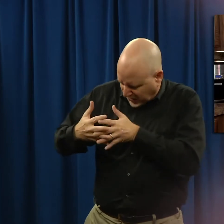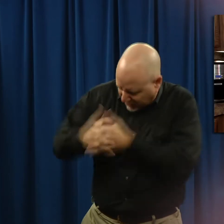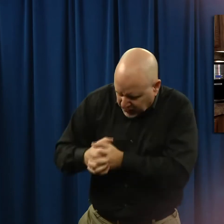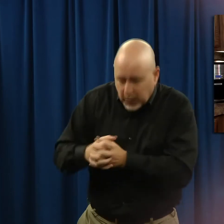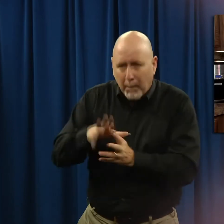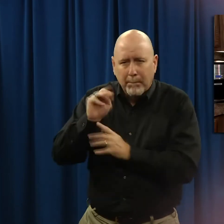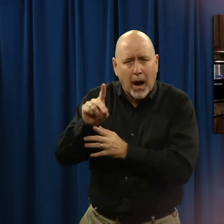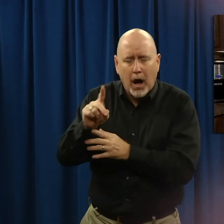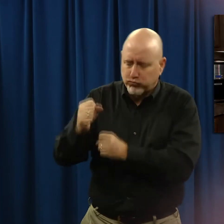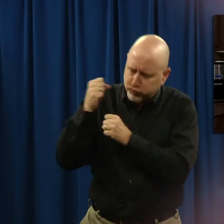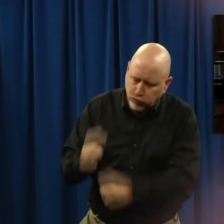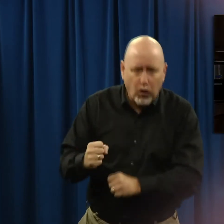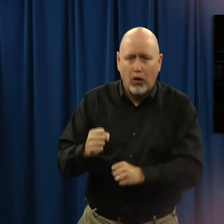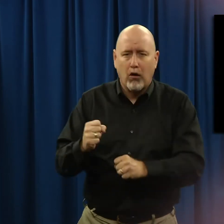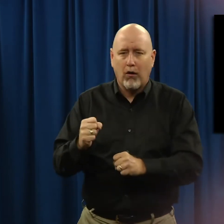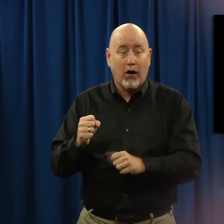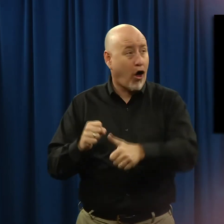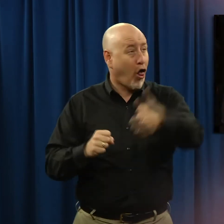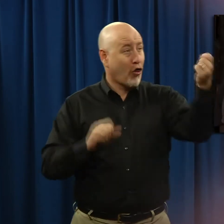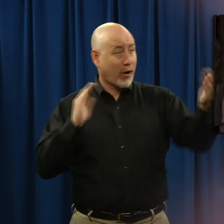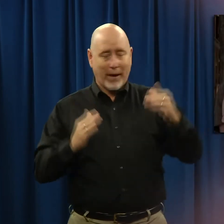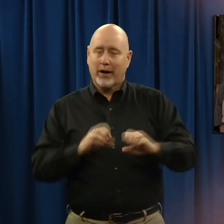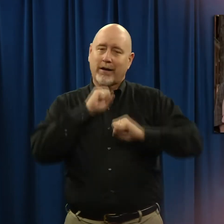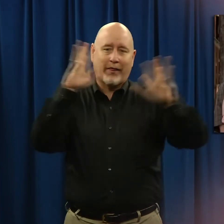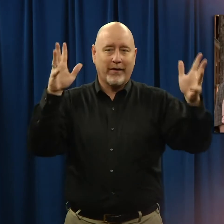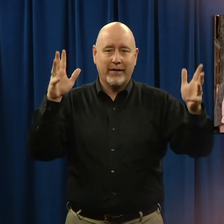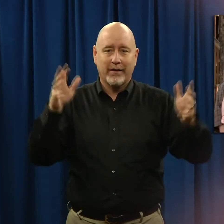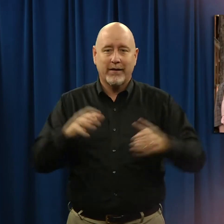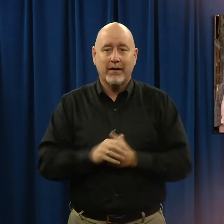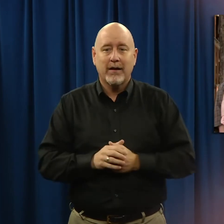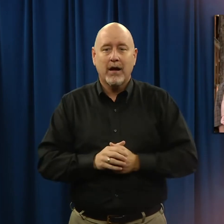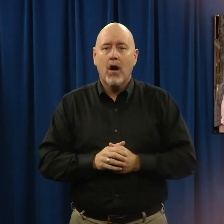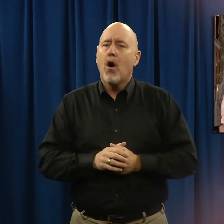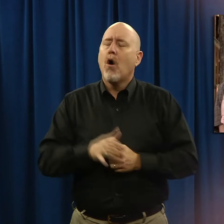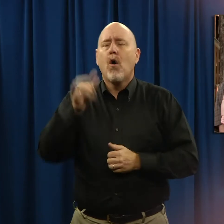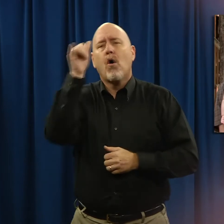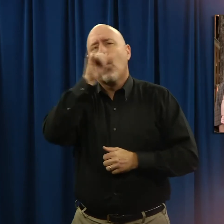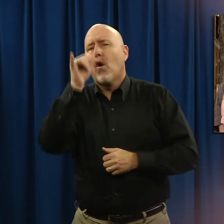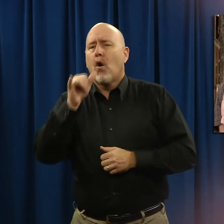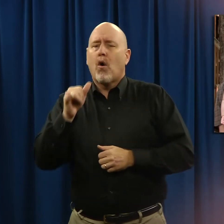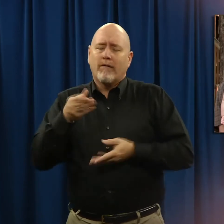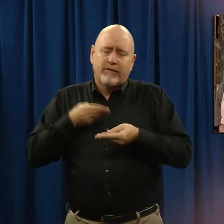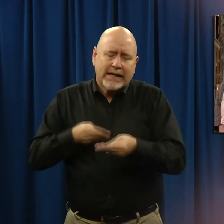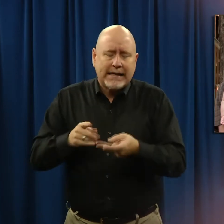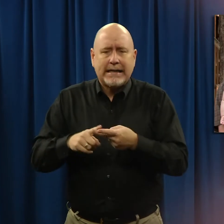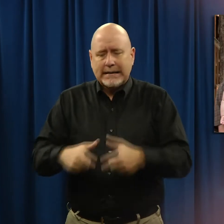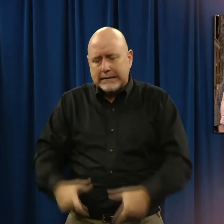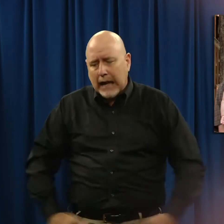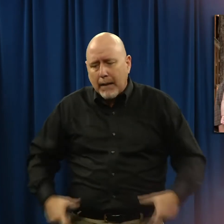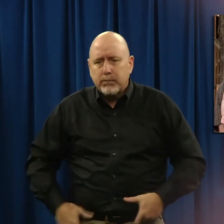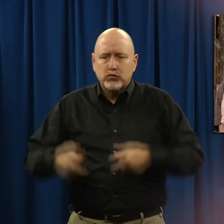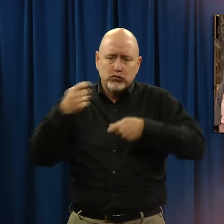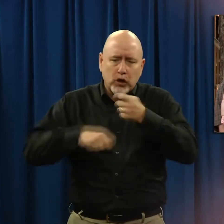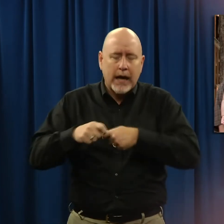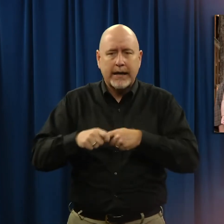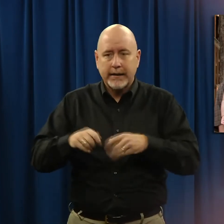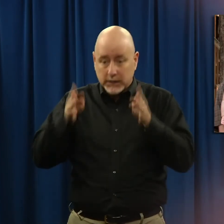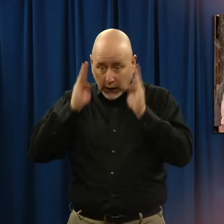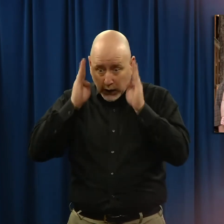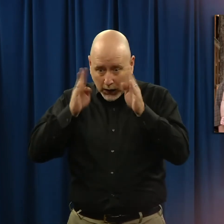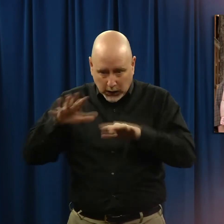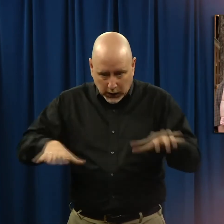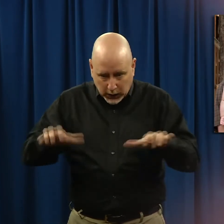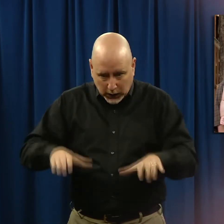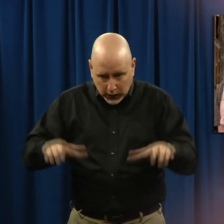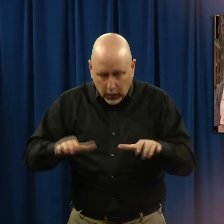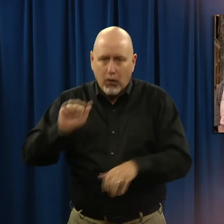substitute for that. Raising a child isn't easy. The feedings, the diaper changes, there's a constant need for my